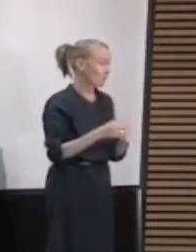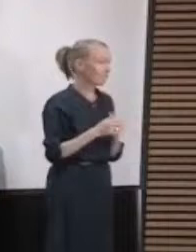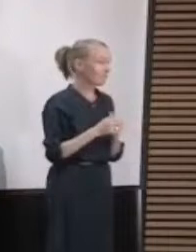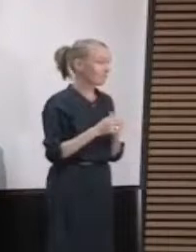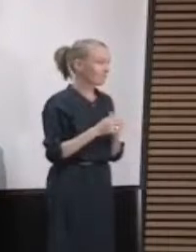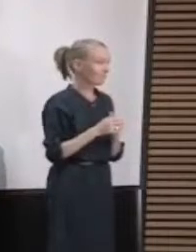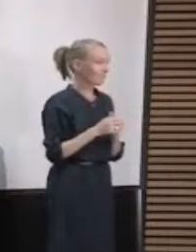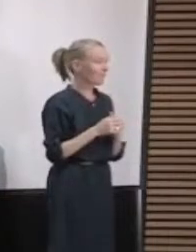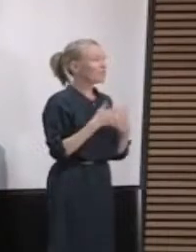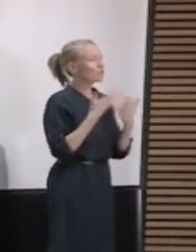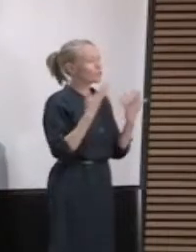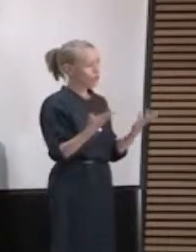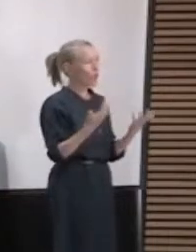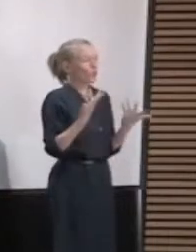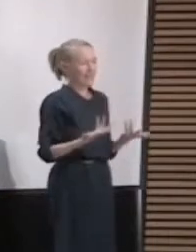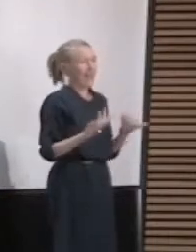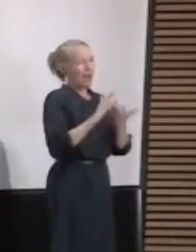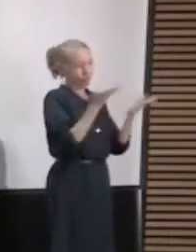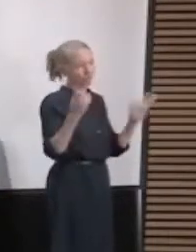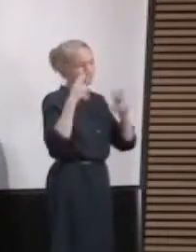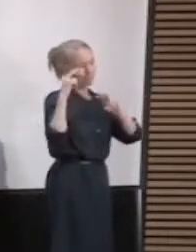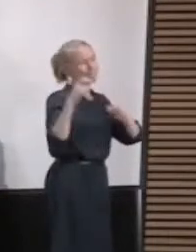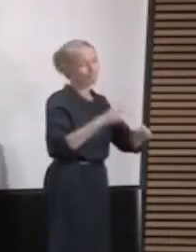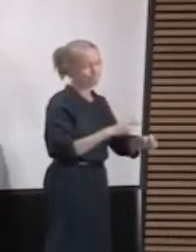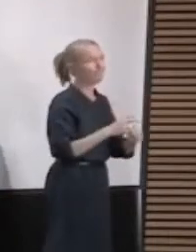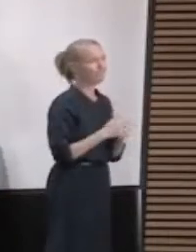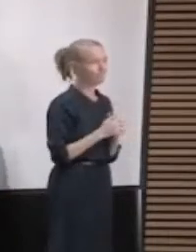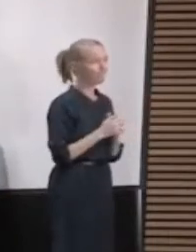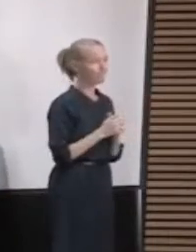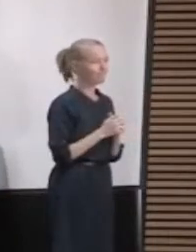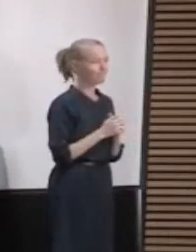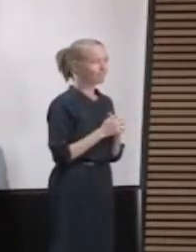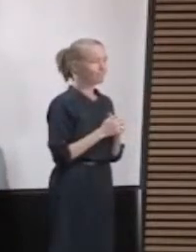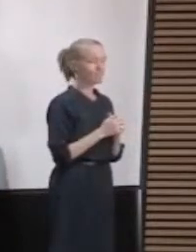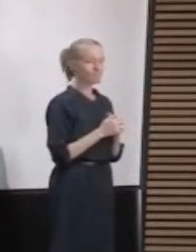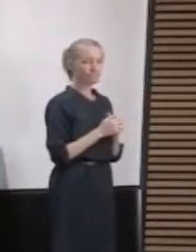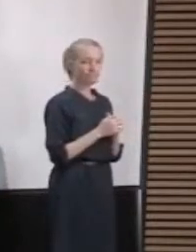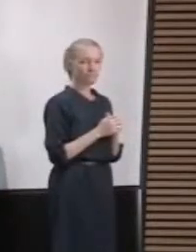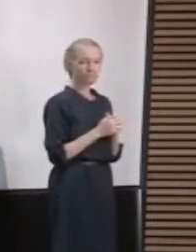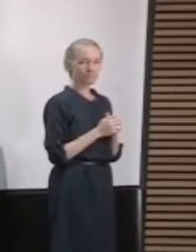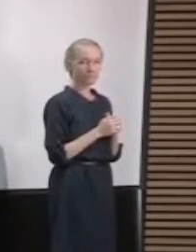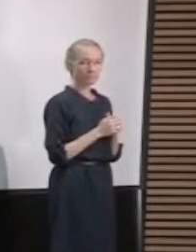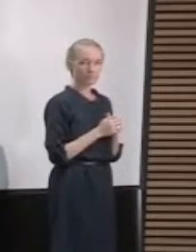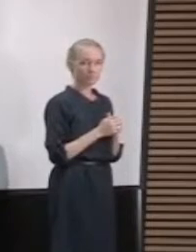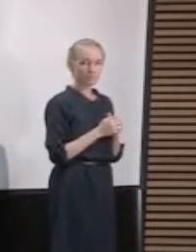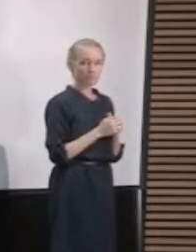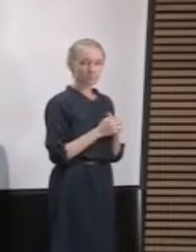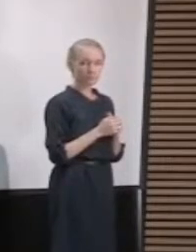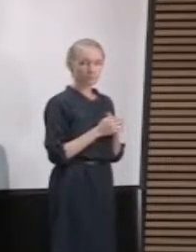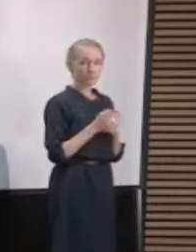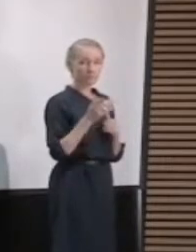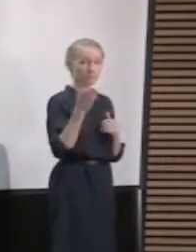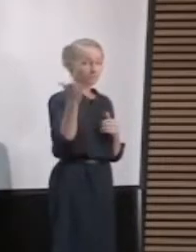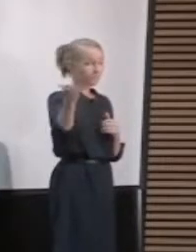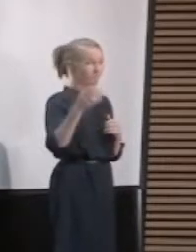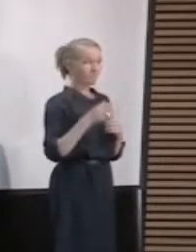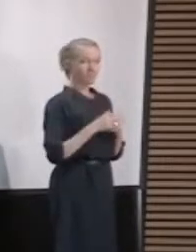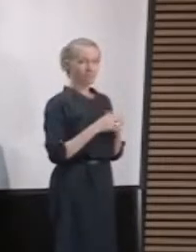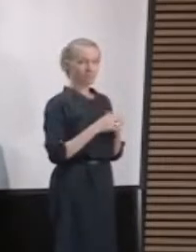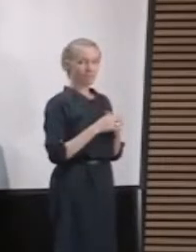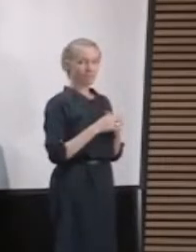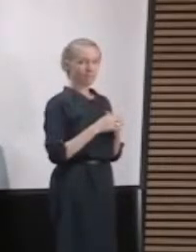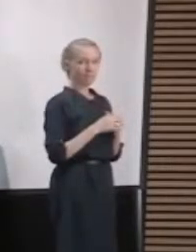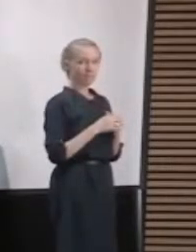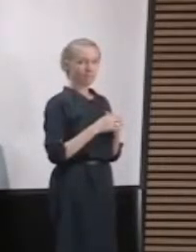old infection, that may help us make the link as well. Keep in mind, That surface transmission, how realistic is that? Because WHO talks about